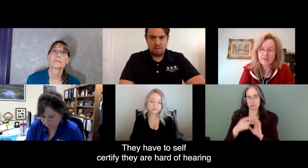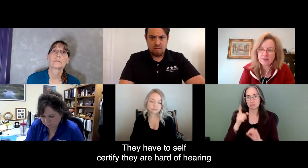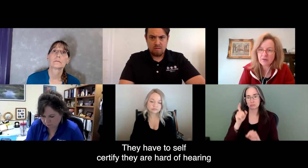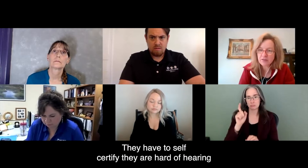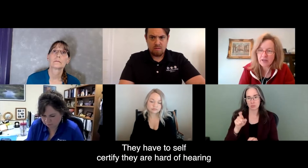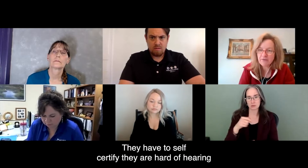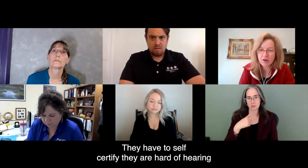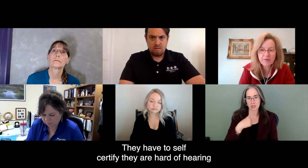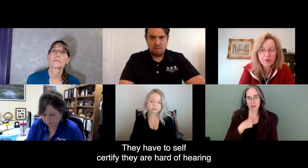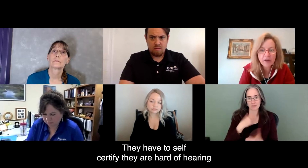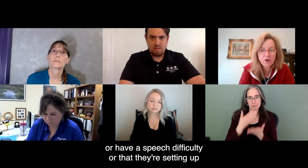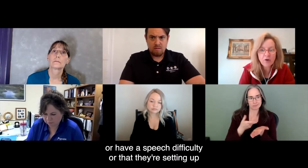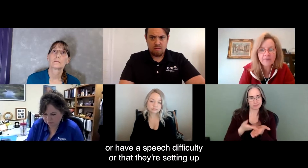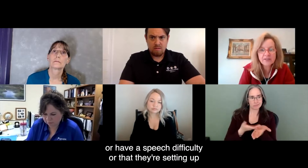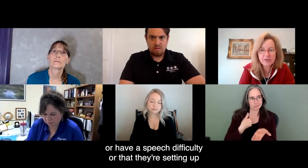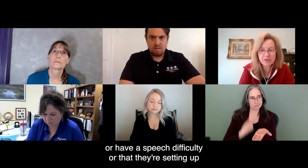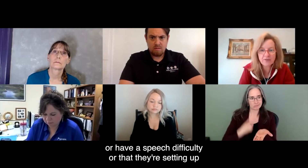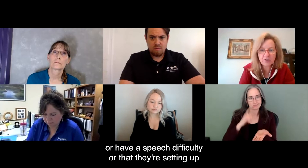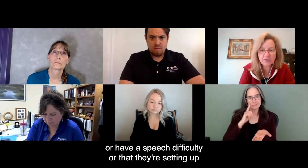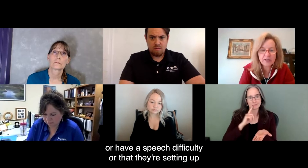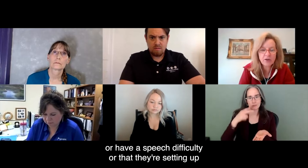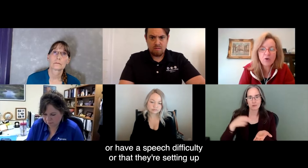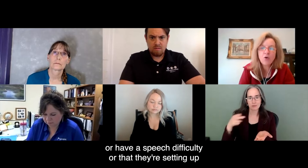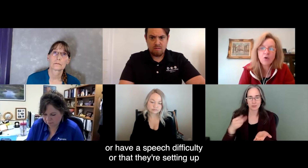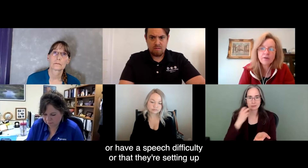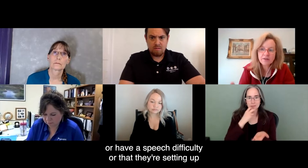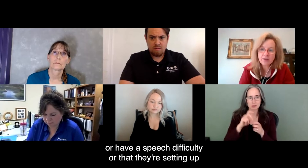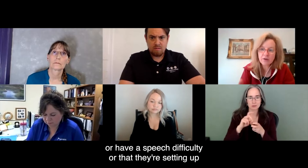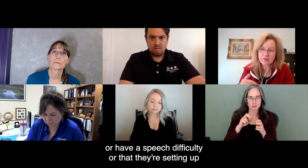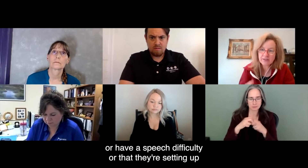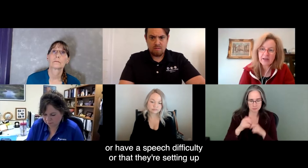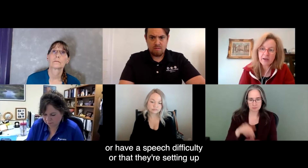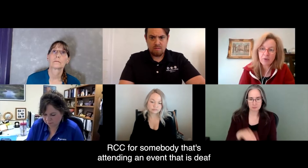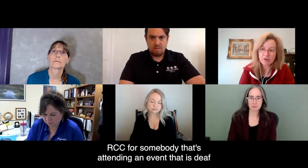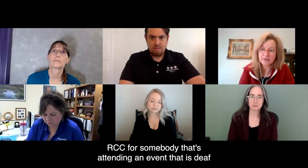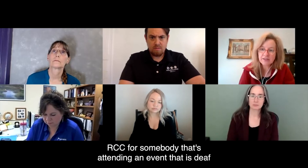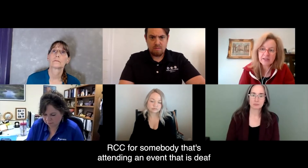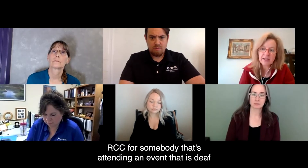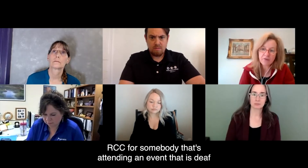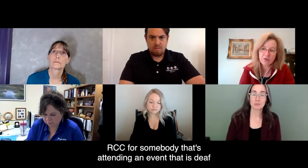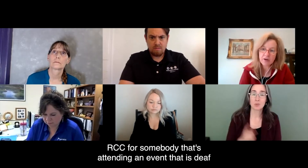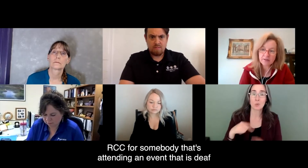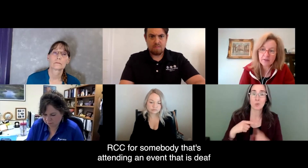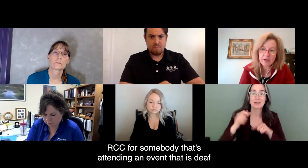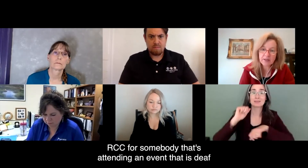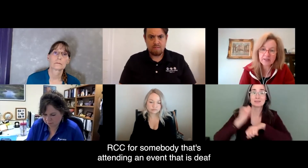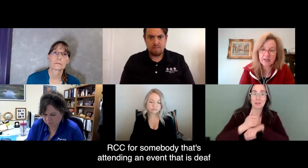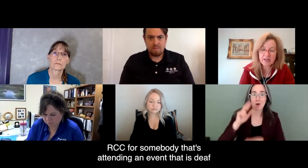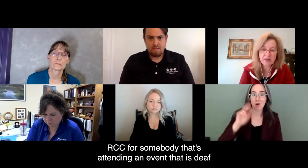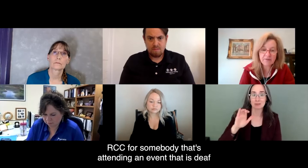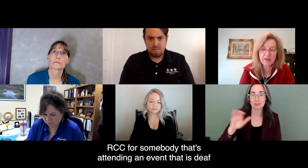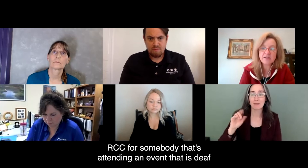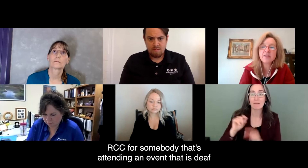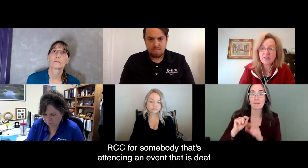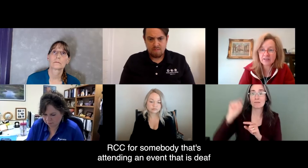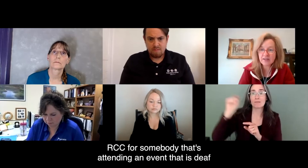self-certify that they're deaf, hard of hearing, or have a speech difficulty, or that they're setting up RCC for somebody that's attending